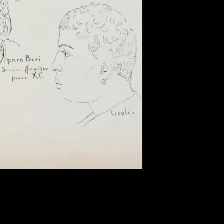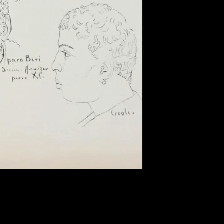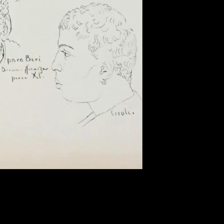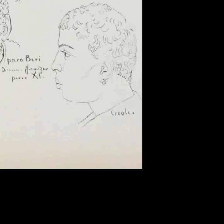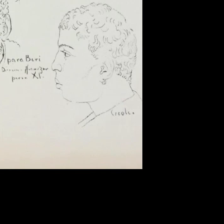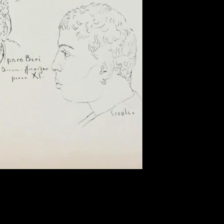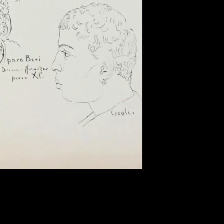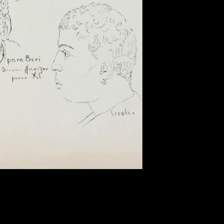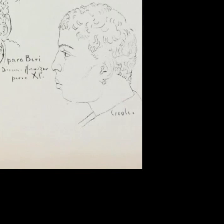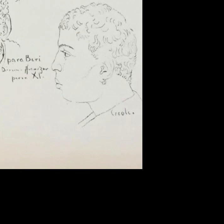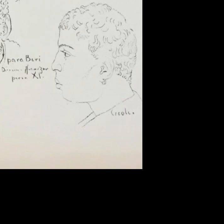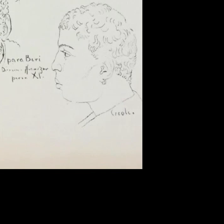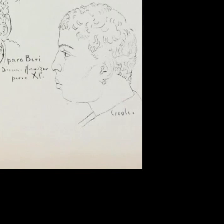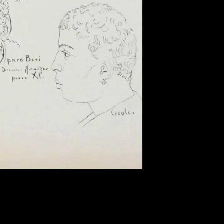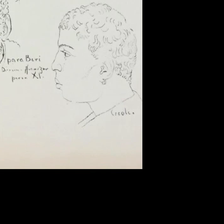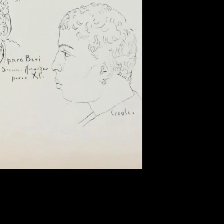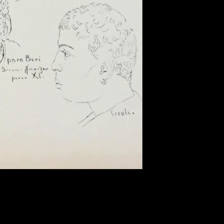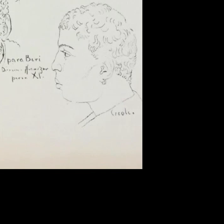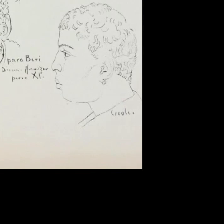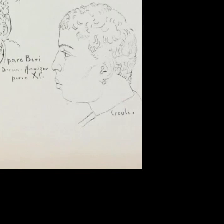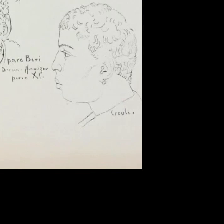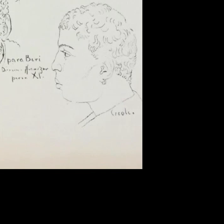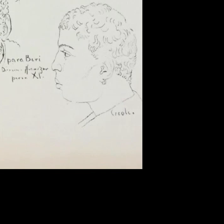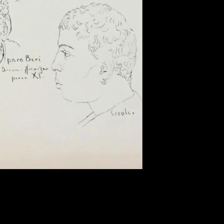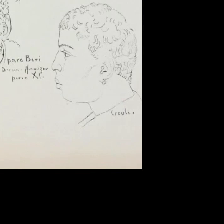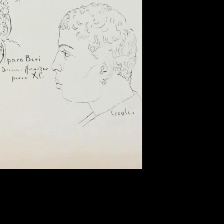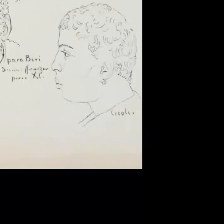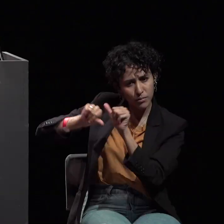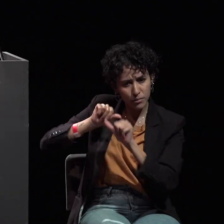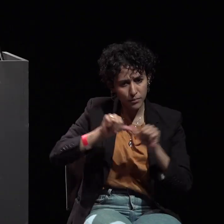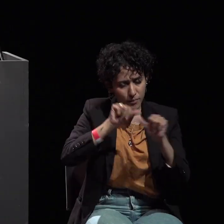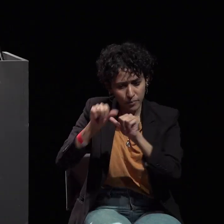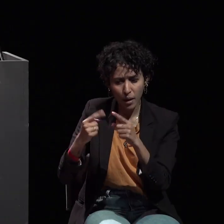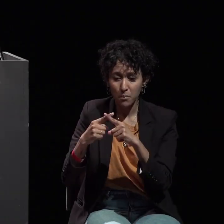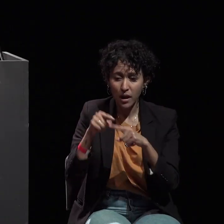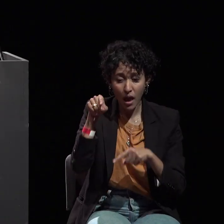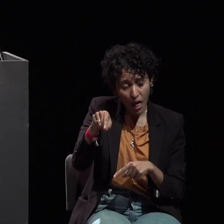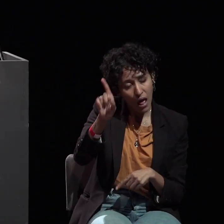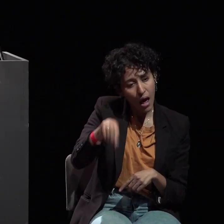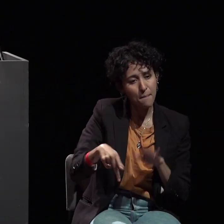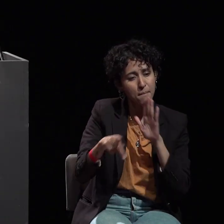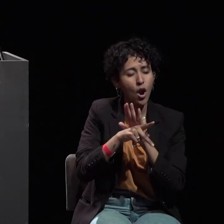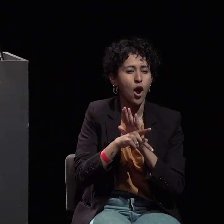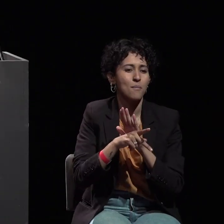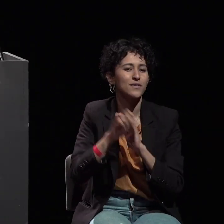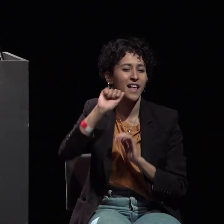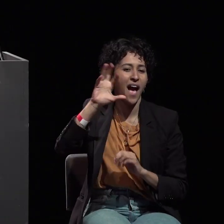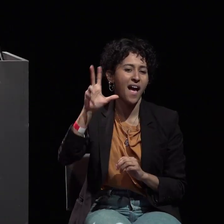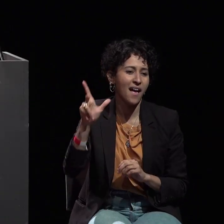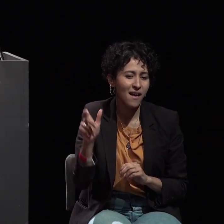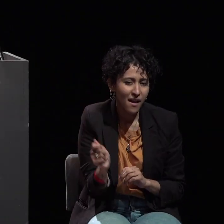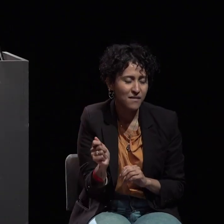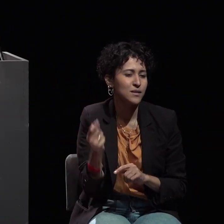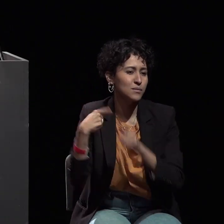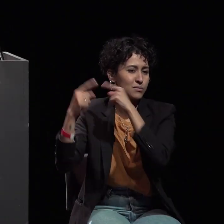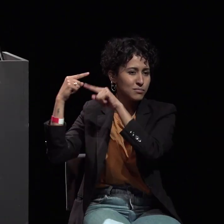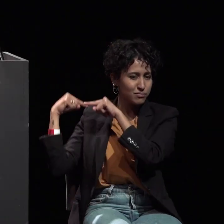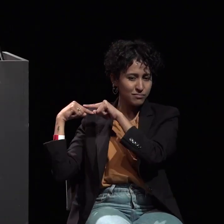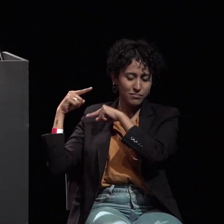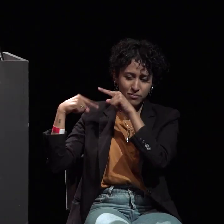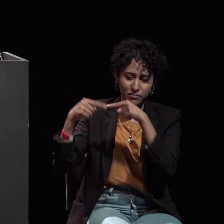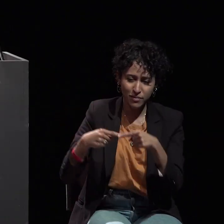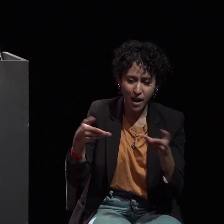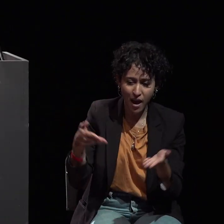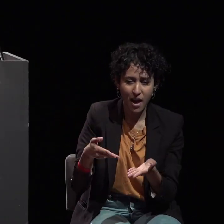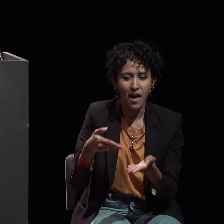by Europeans, just as he argues that those of African descent became more beautiful in his eyes as Creoles. And he